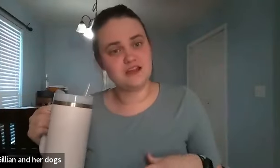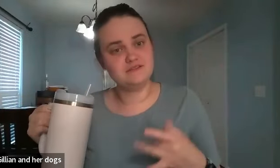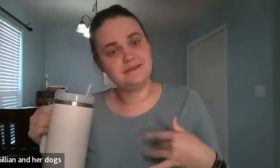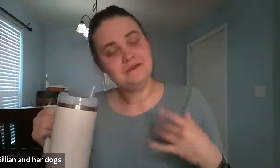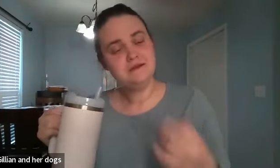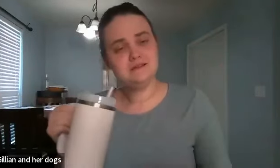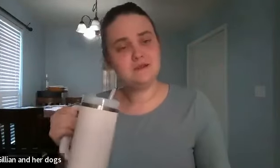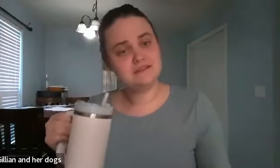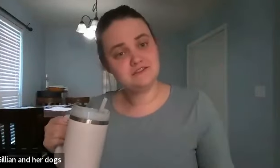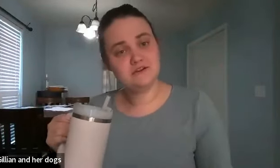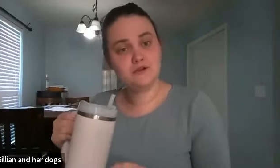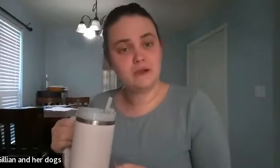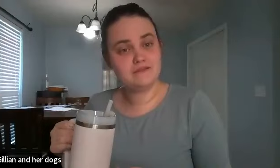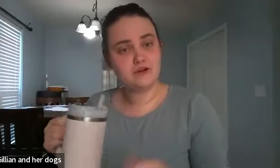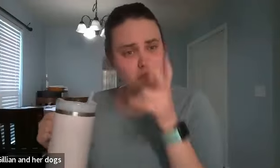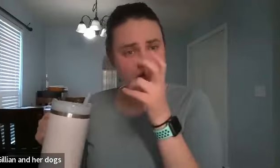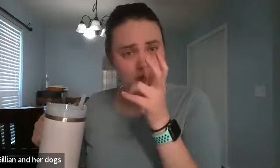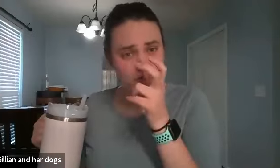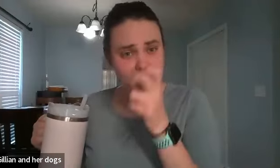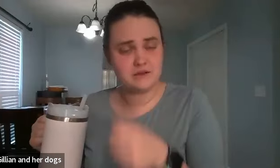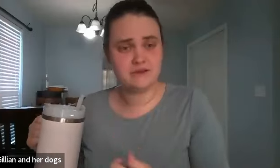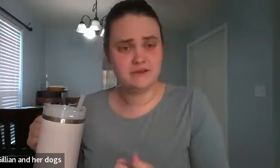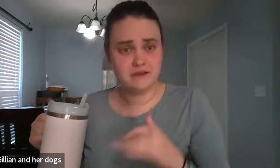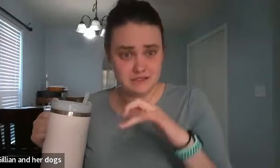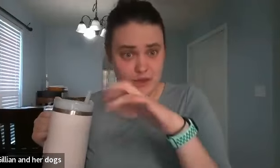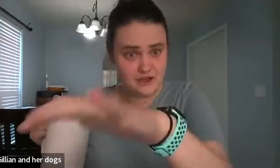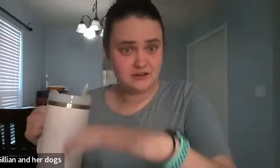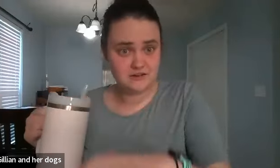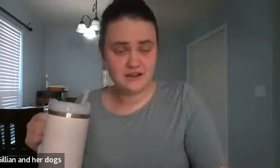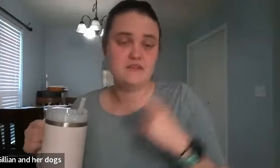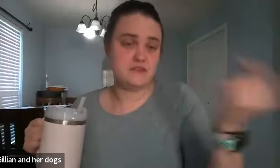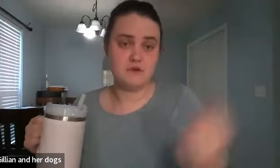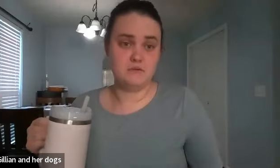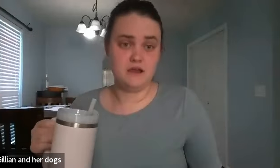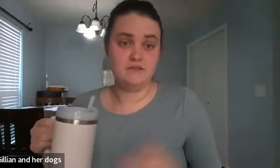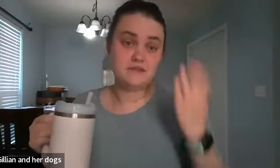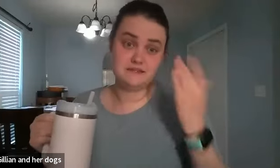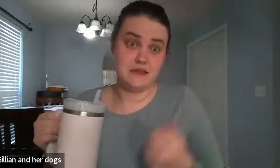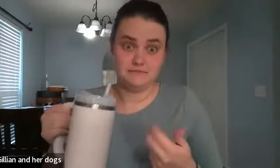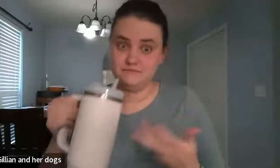kind of like, sometimes they sit there and they're waiting. They'll go, bug. I'm like, a spider. And then they run away. They think it's a game. So